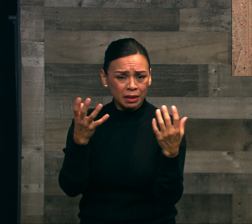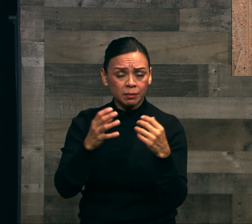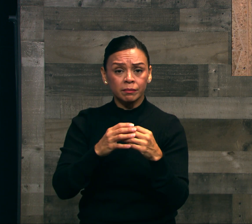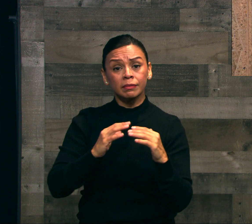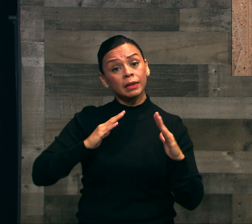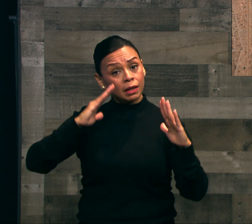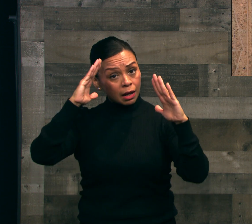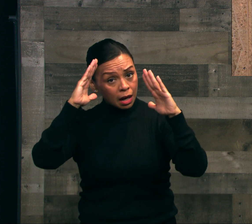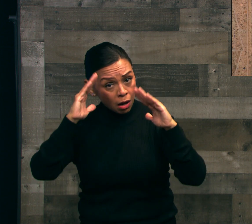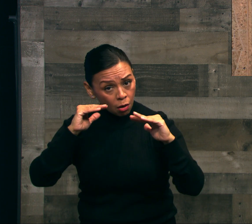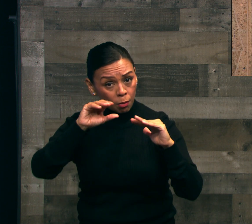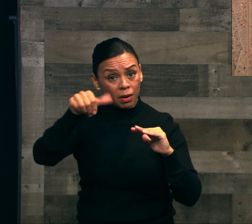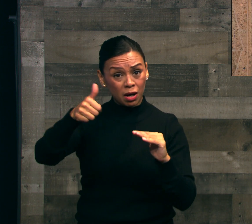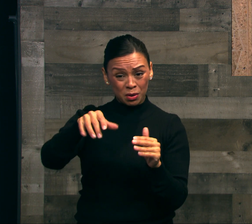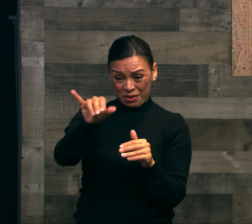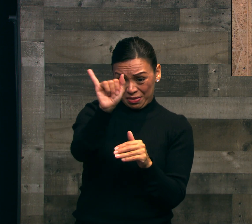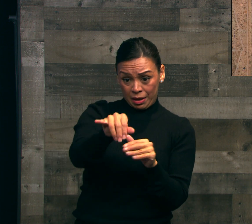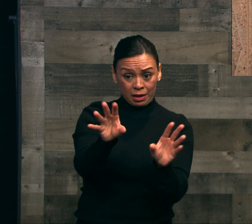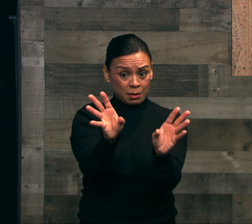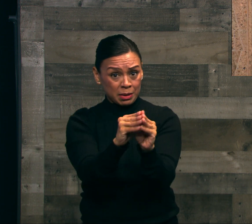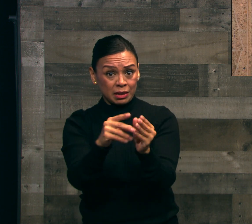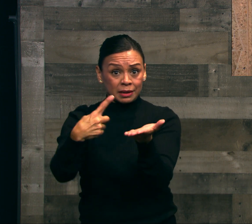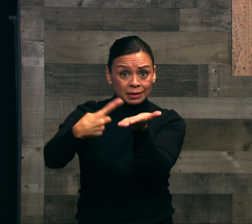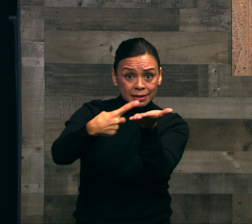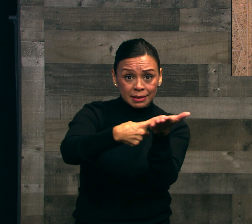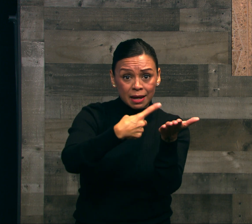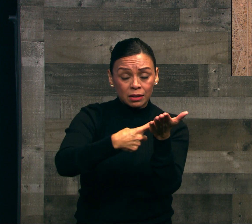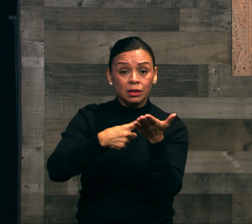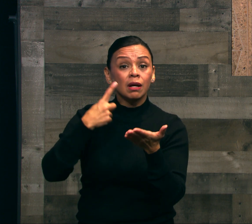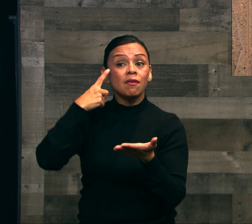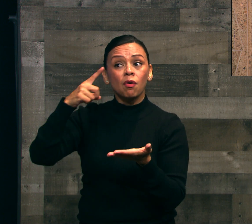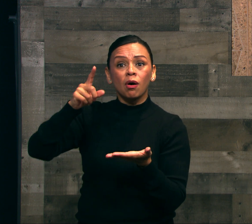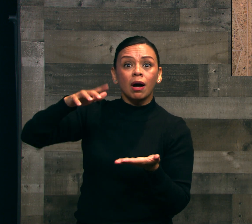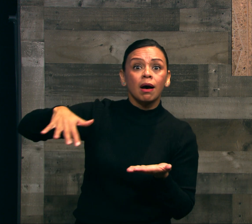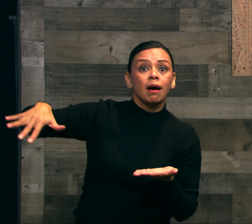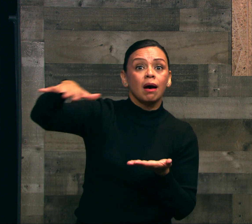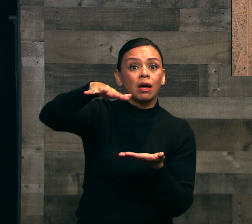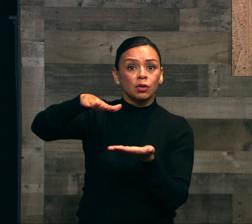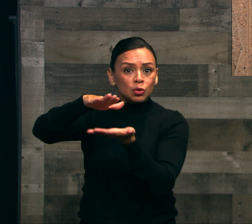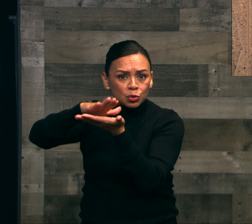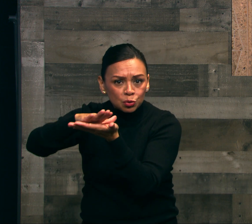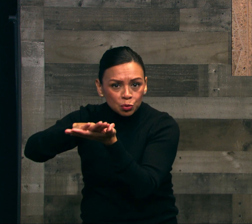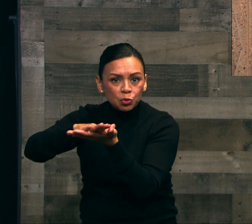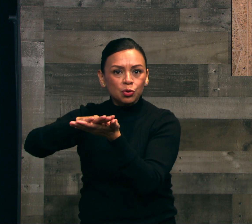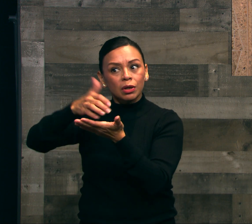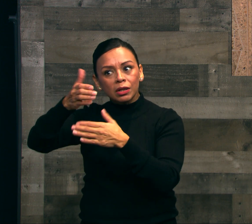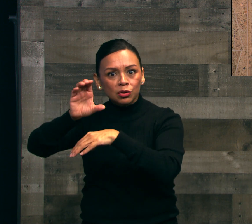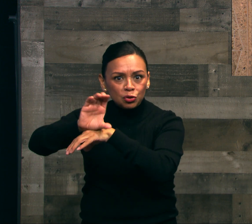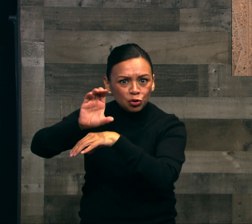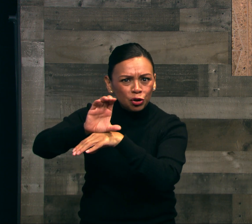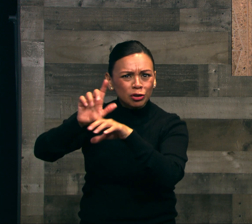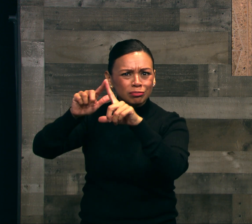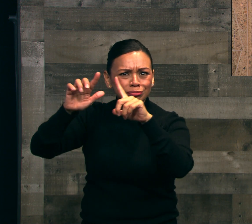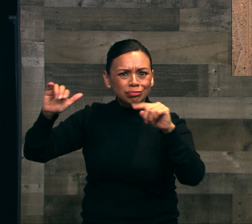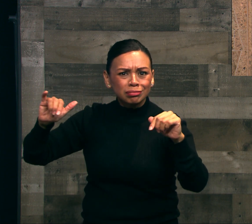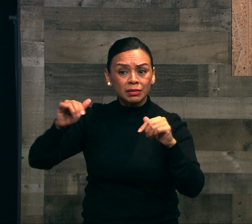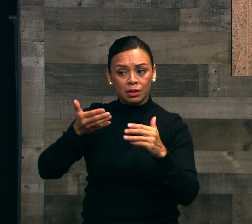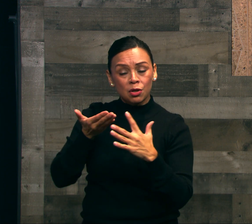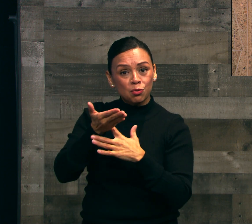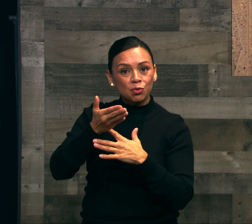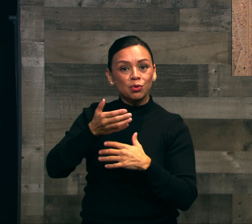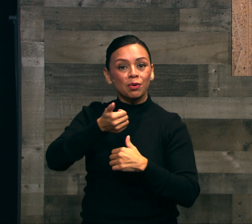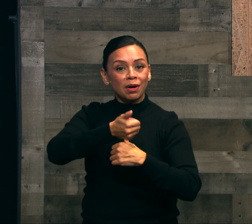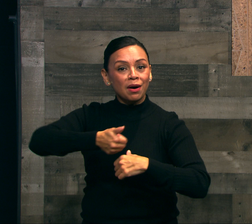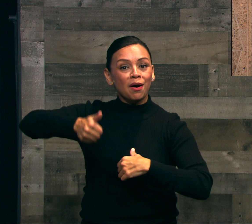of conversation will happen with pastoral councils and finance councils and school councils throughout the Archdiocese of